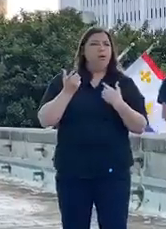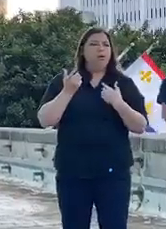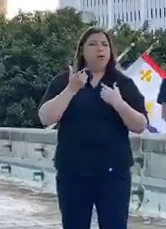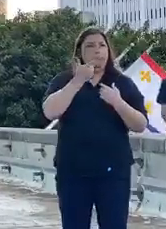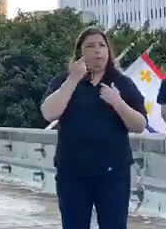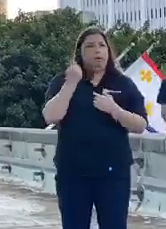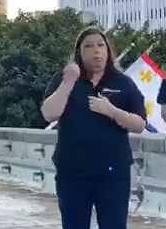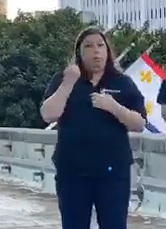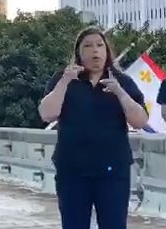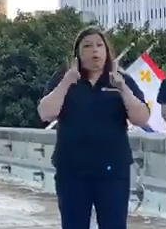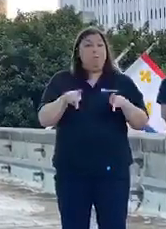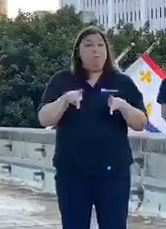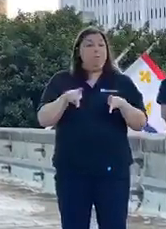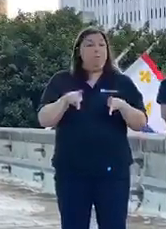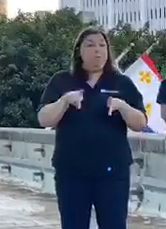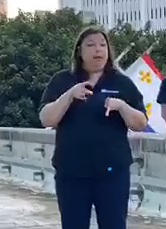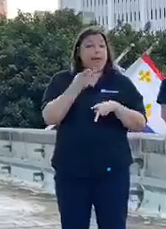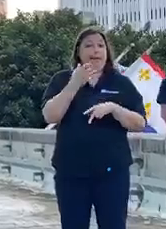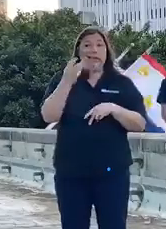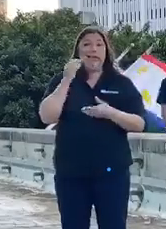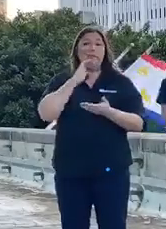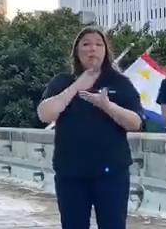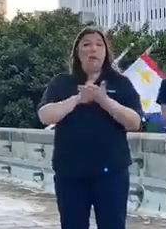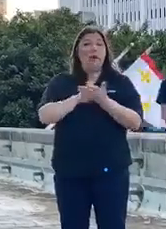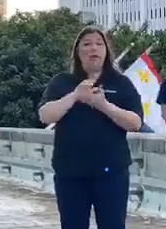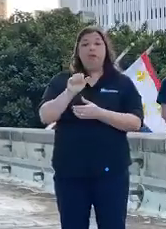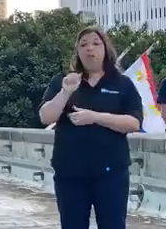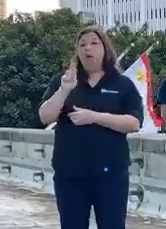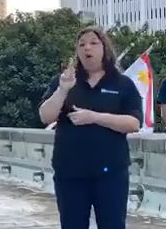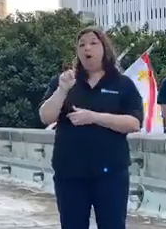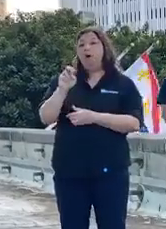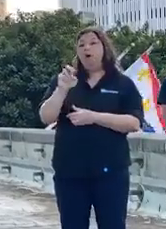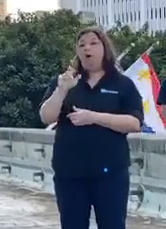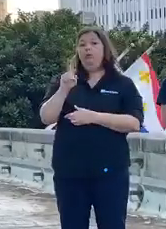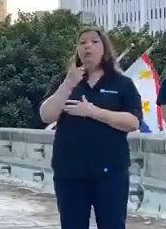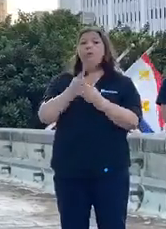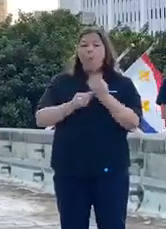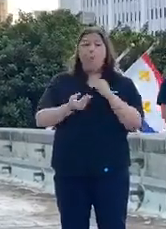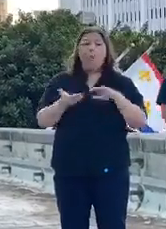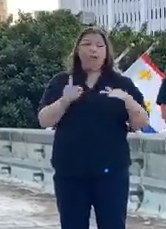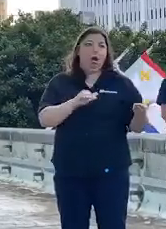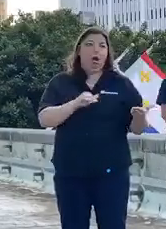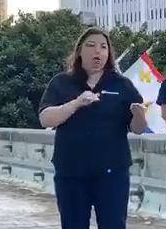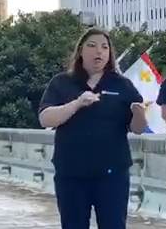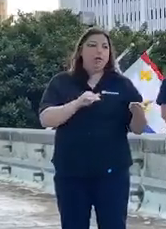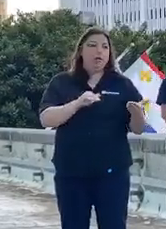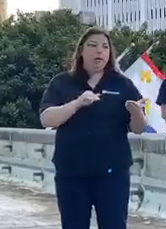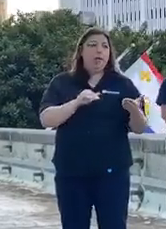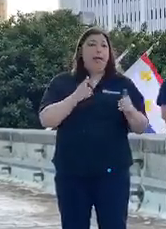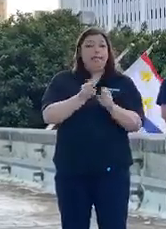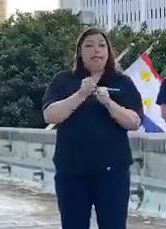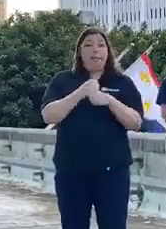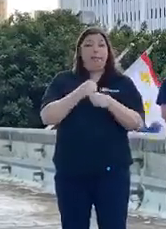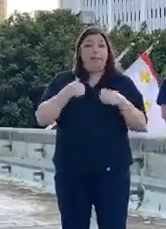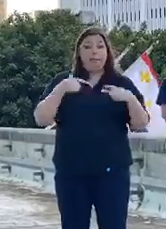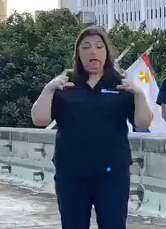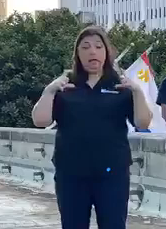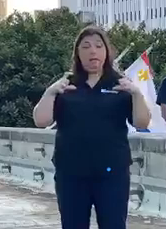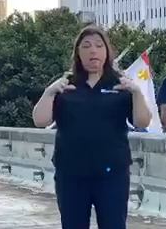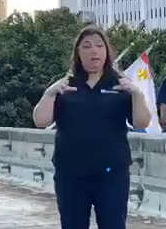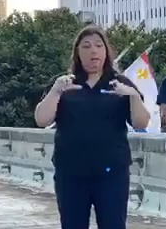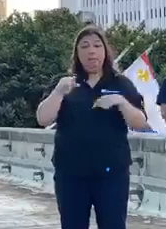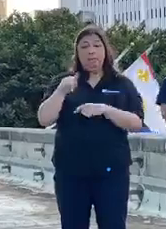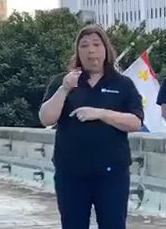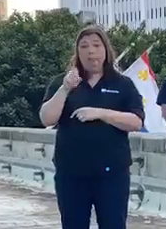because one of our people, he and his wife, the Arnolds, both passed away. And they made me a platter when I was